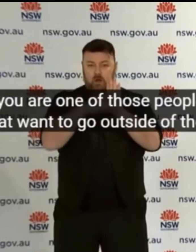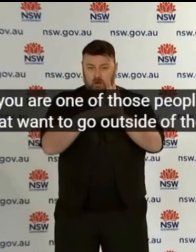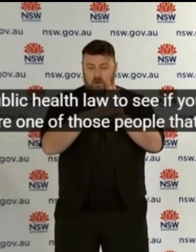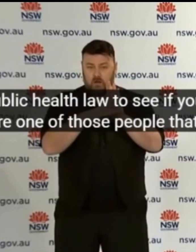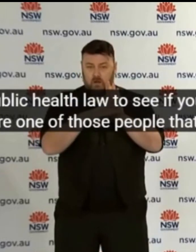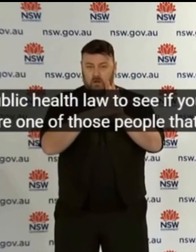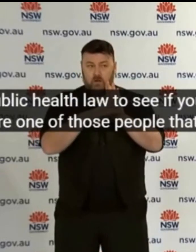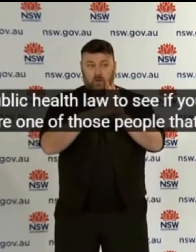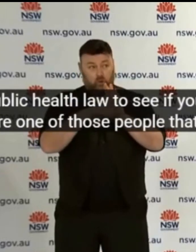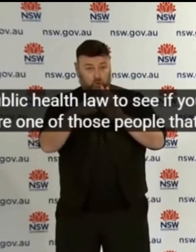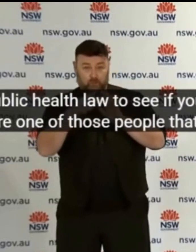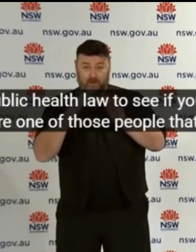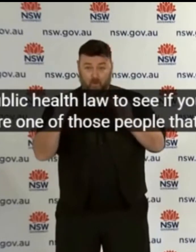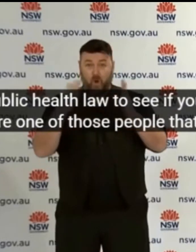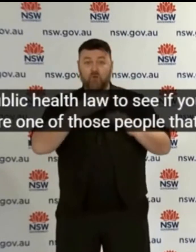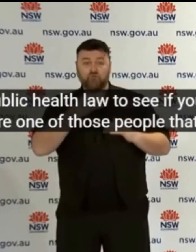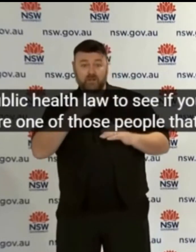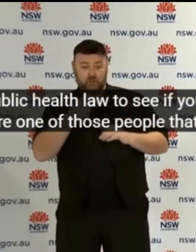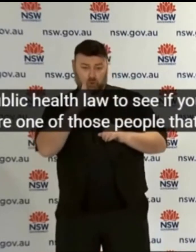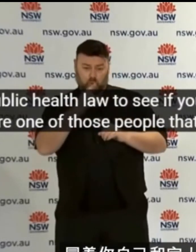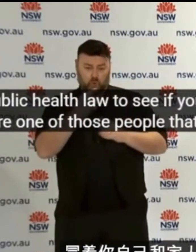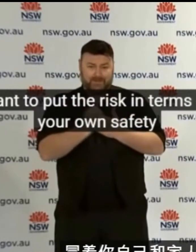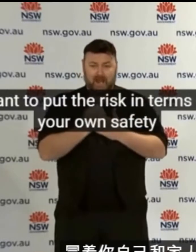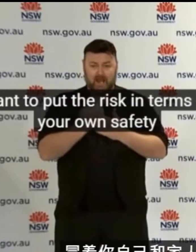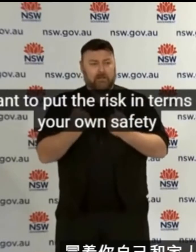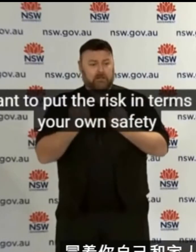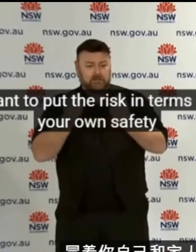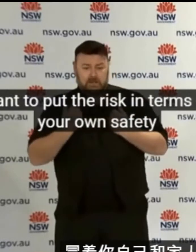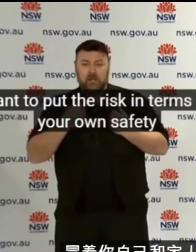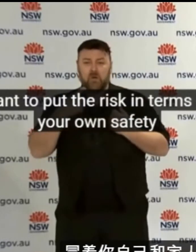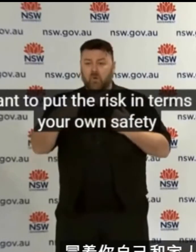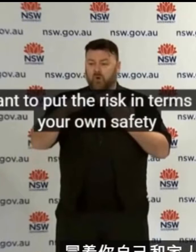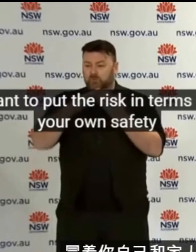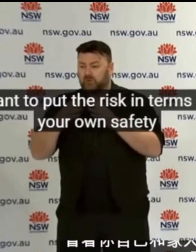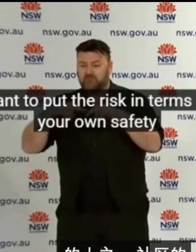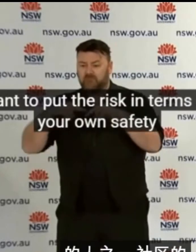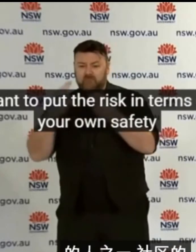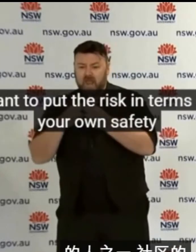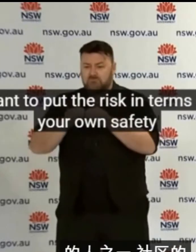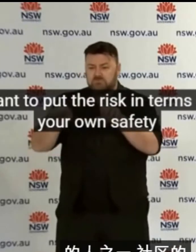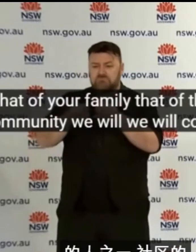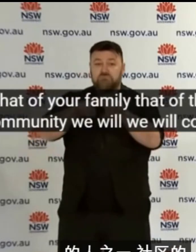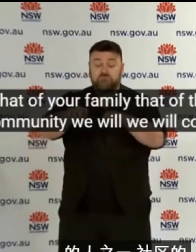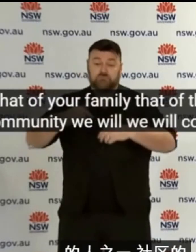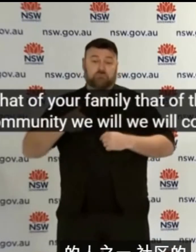the risk in terms of your own safety, that of your family, that of the community, we will